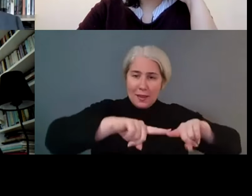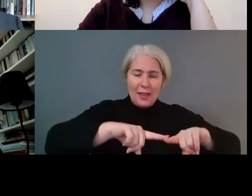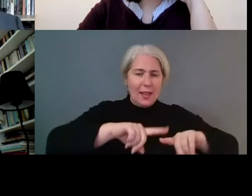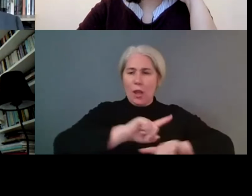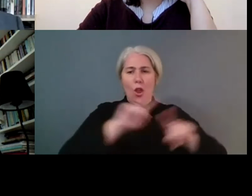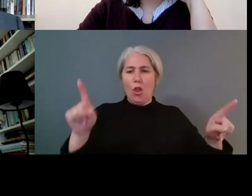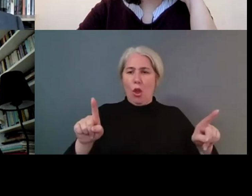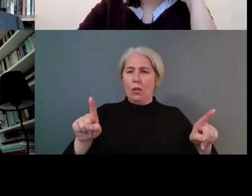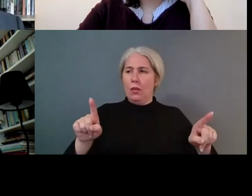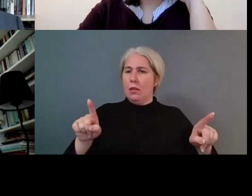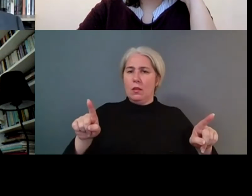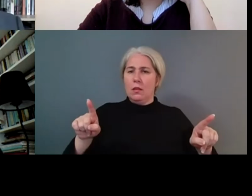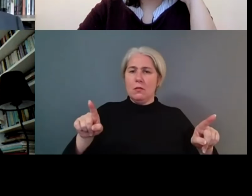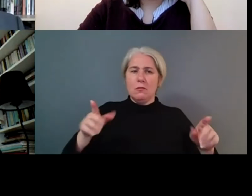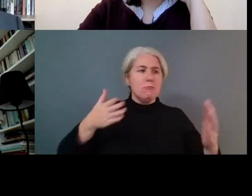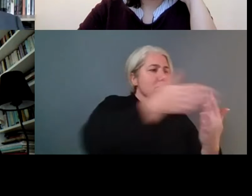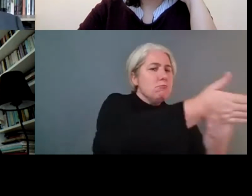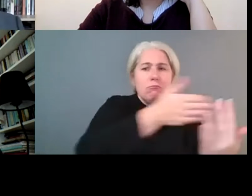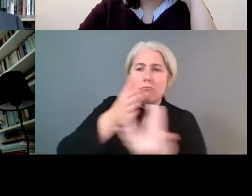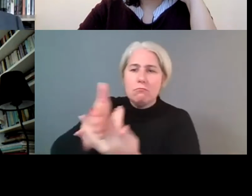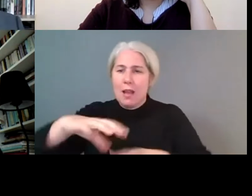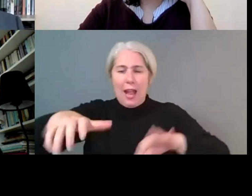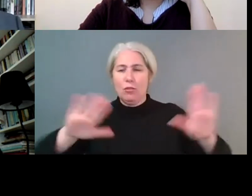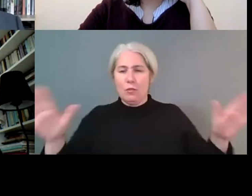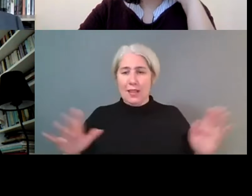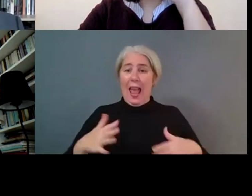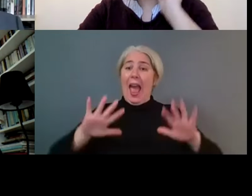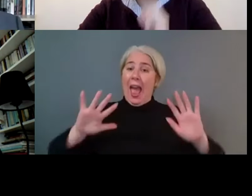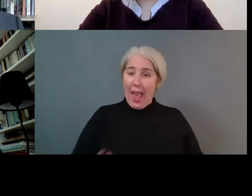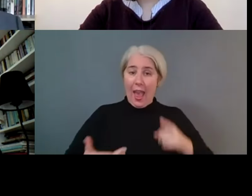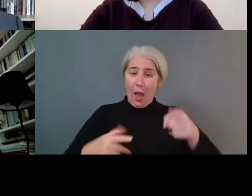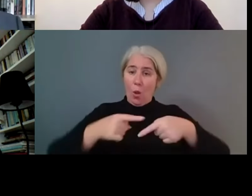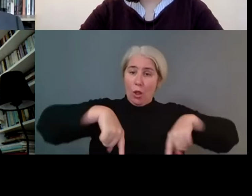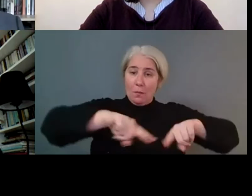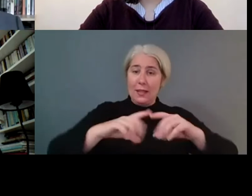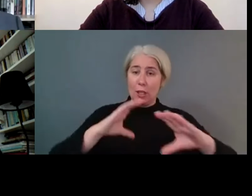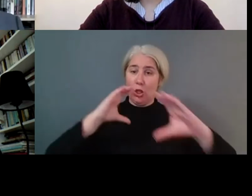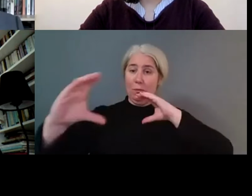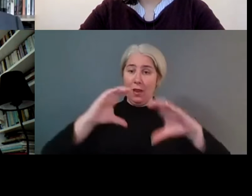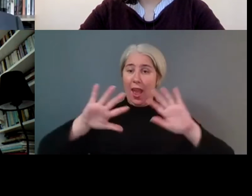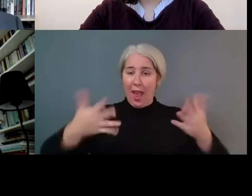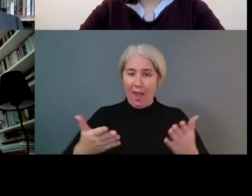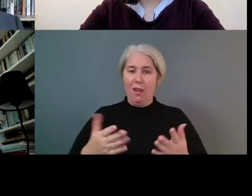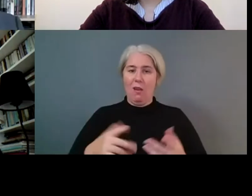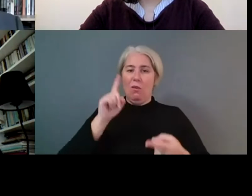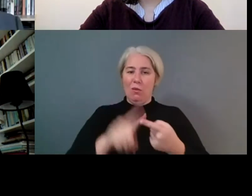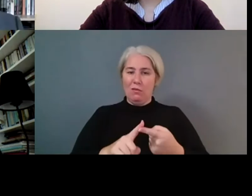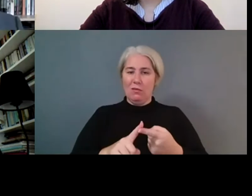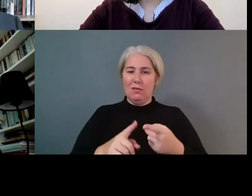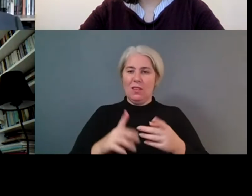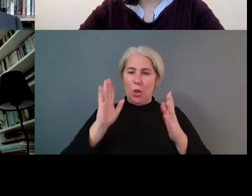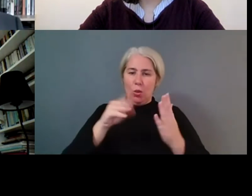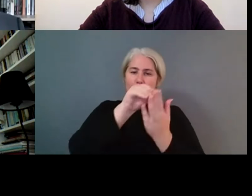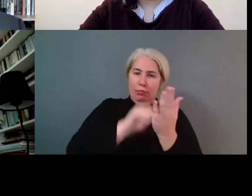general comments, and individual decisions. So to put the government right is often the domestic civil